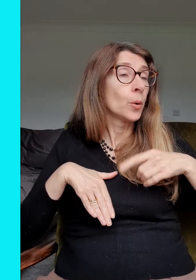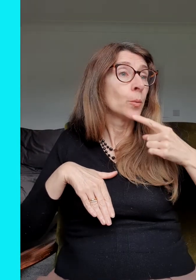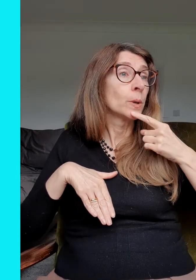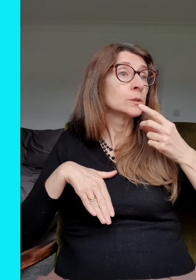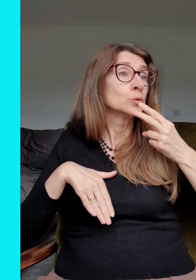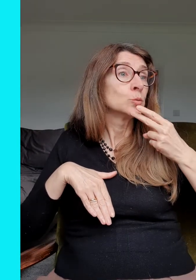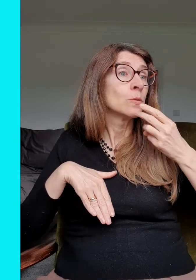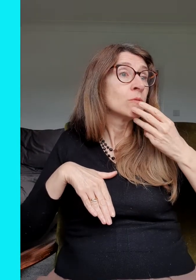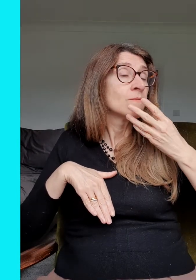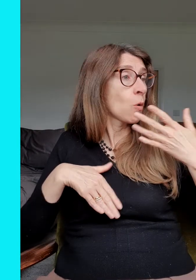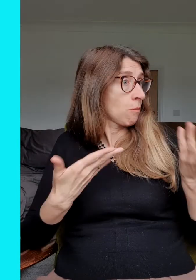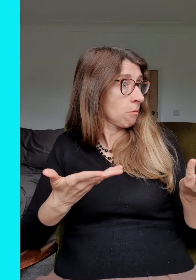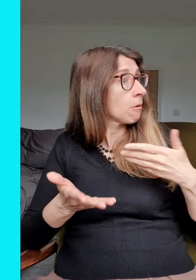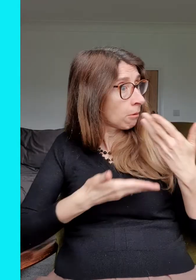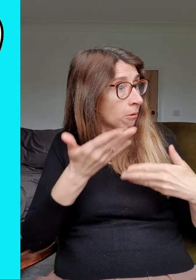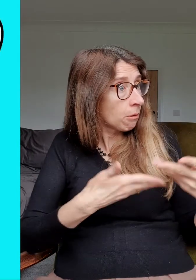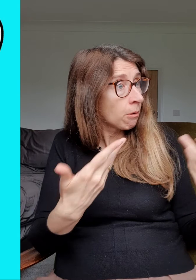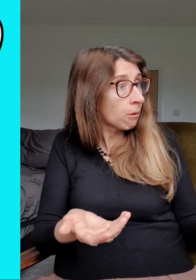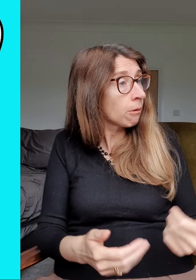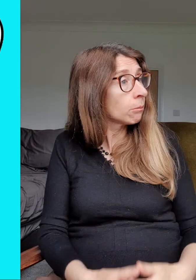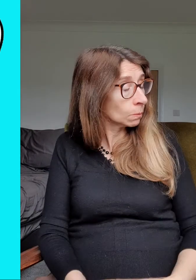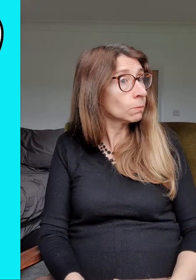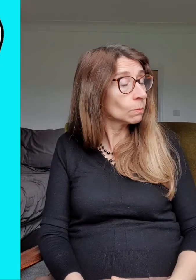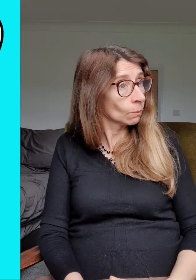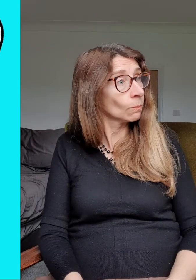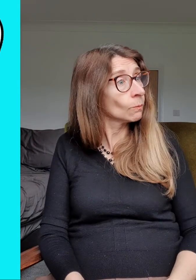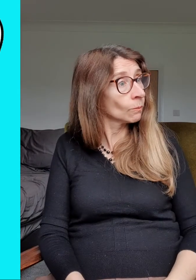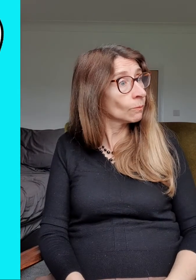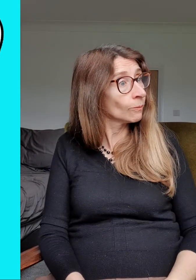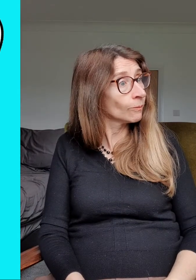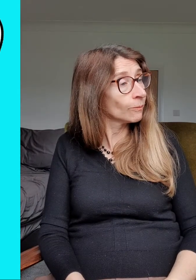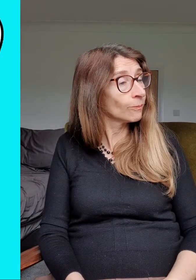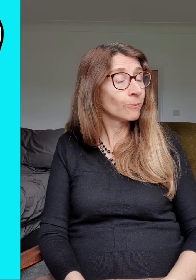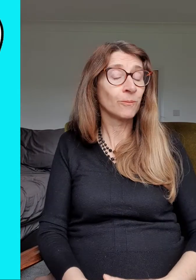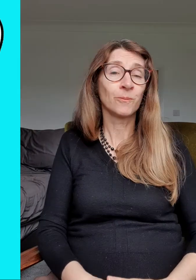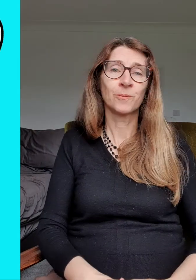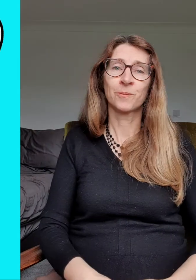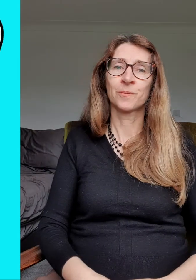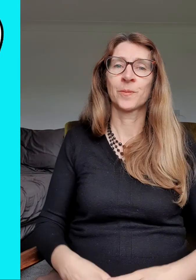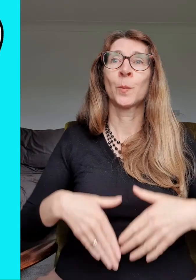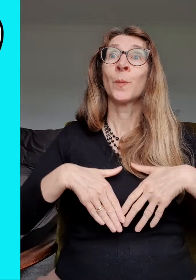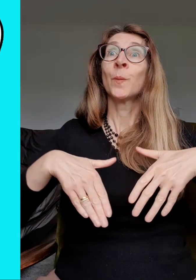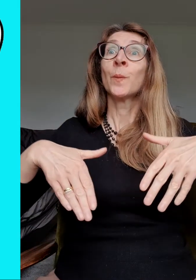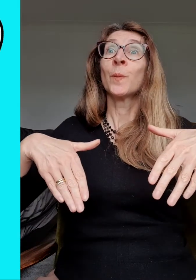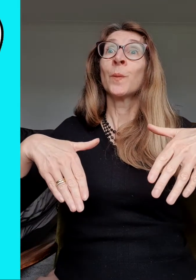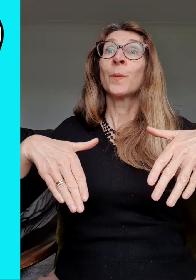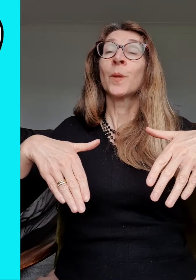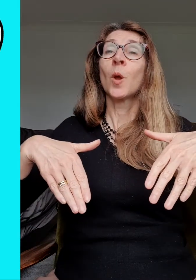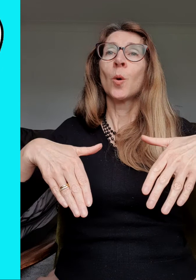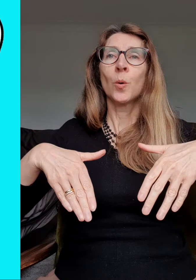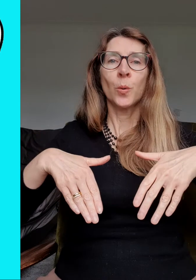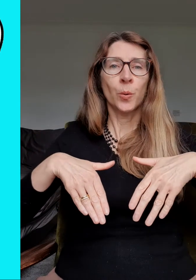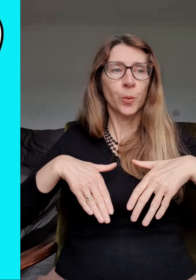2, 3. And breathe out for 4. 1,